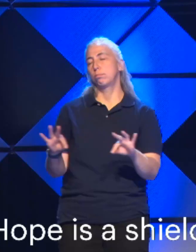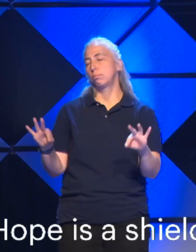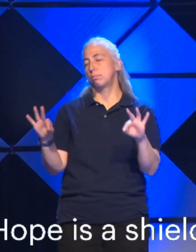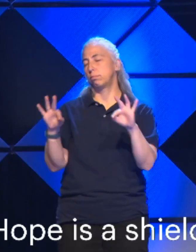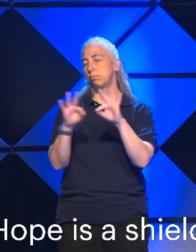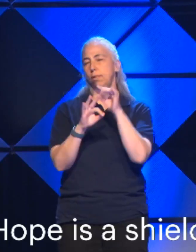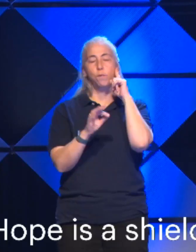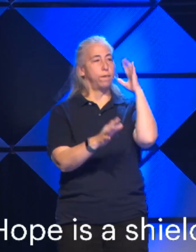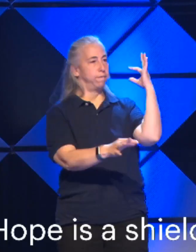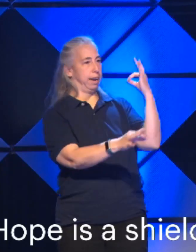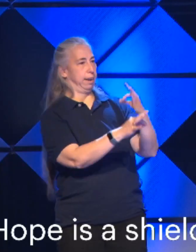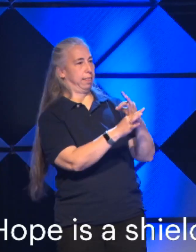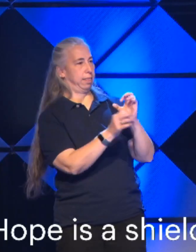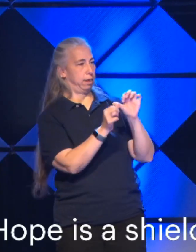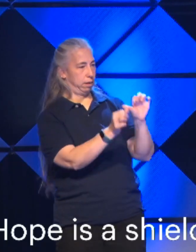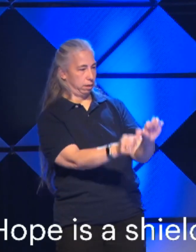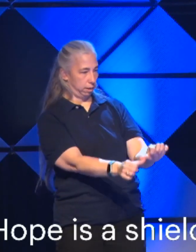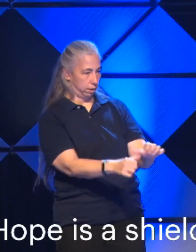hope